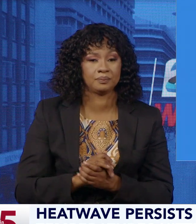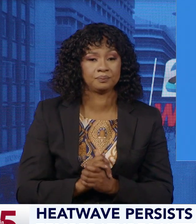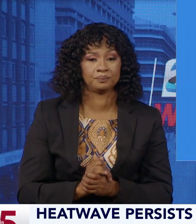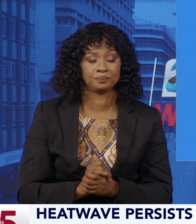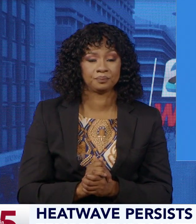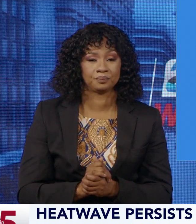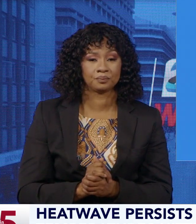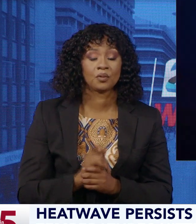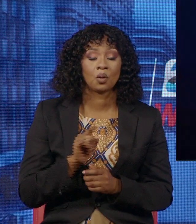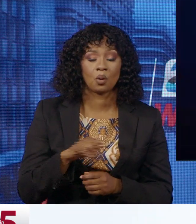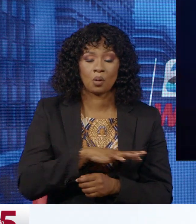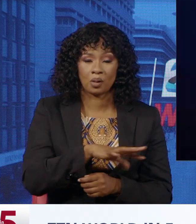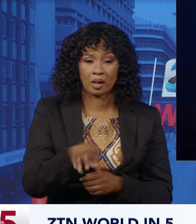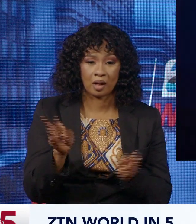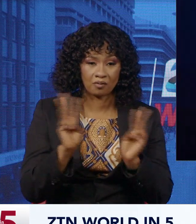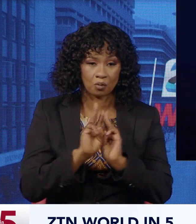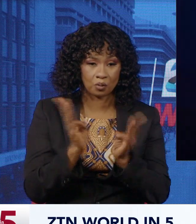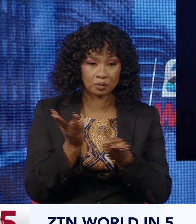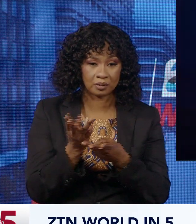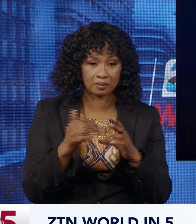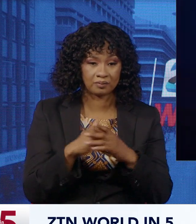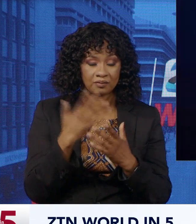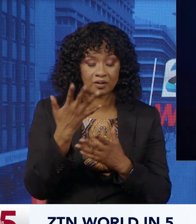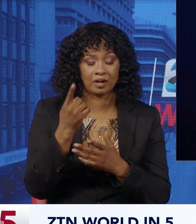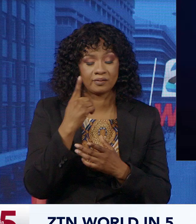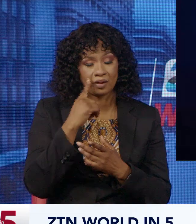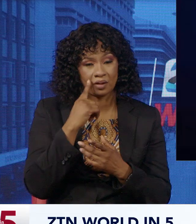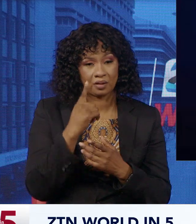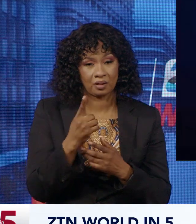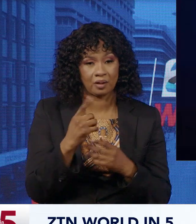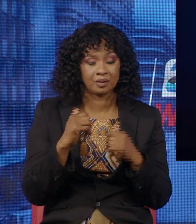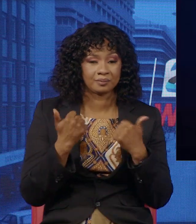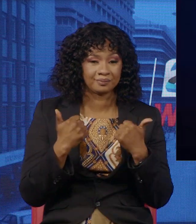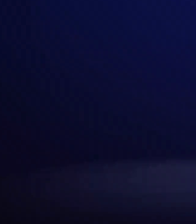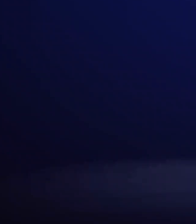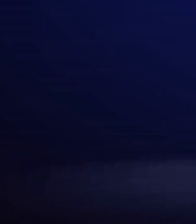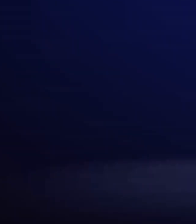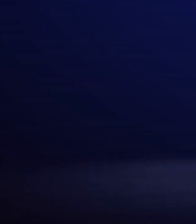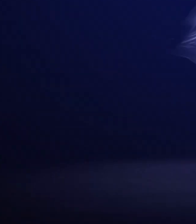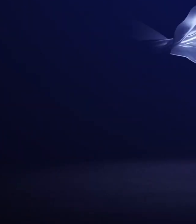Now that's all we had in World in 5. A very good afternoon.